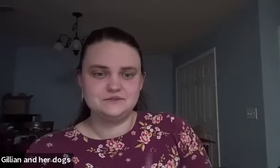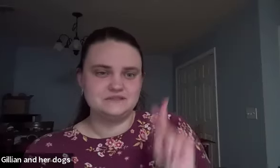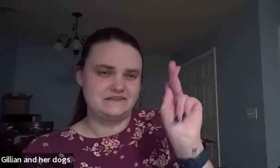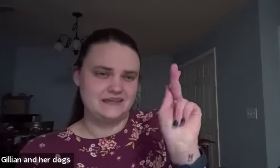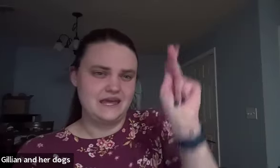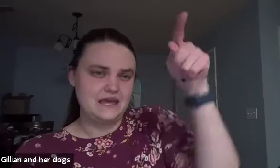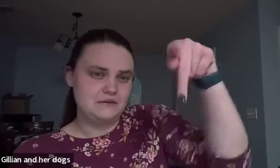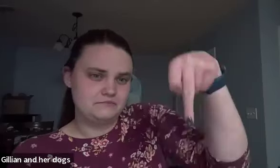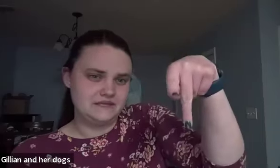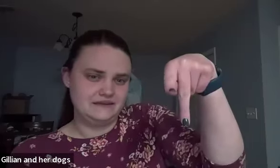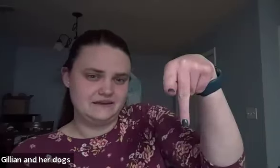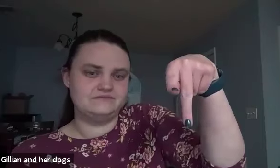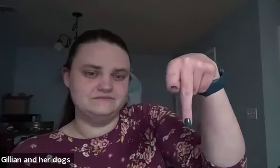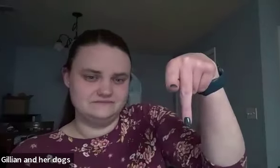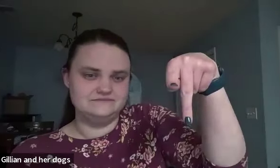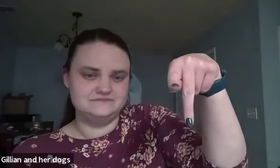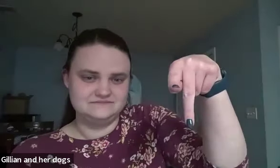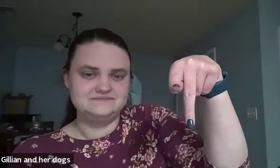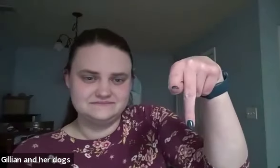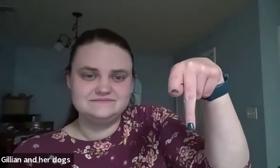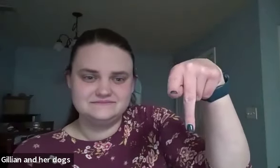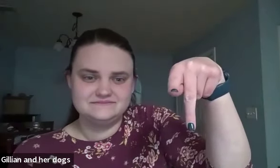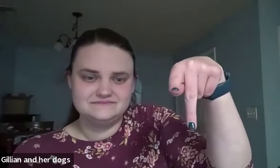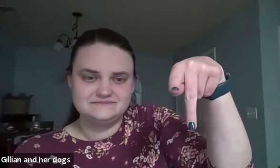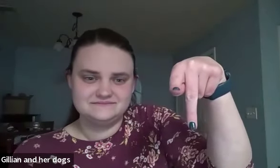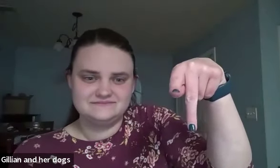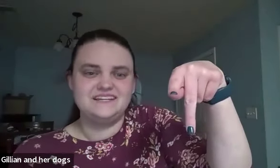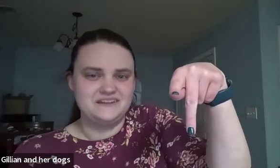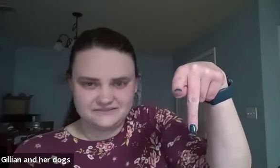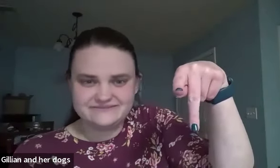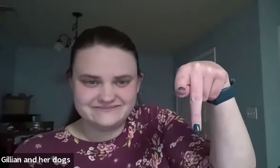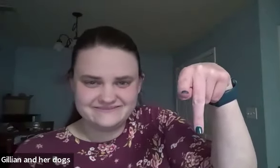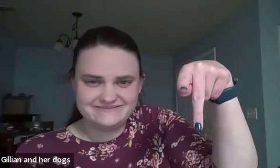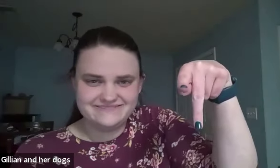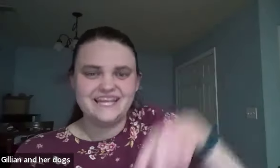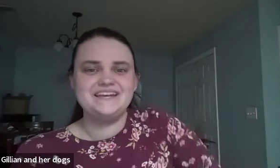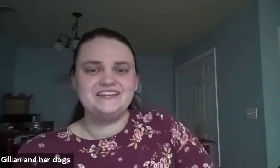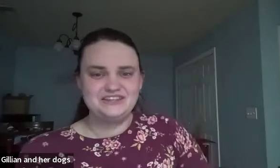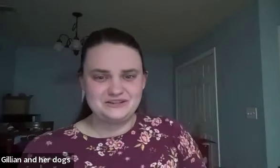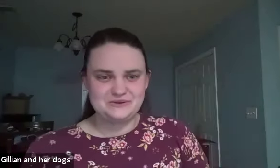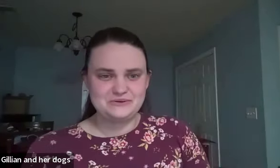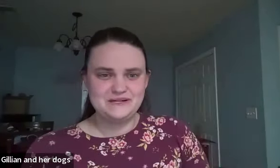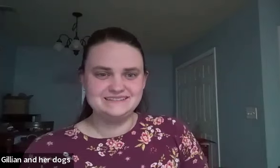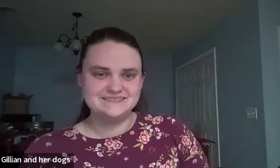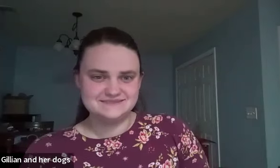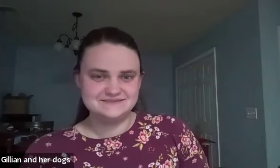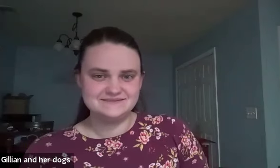So it's like the K bending down. There you go. Q.